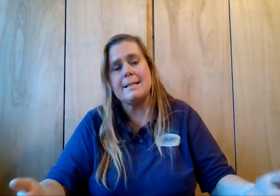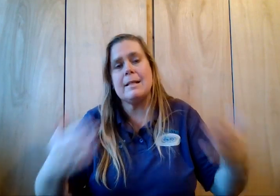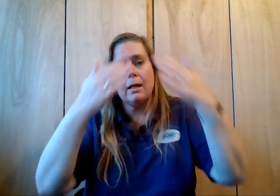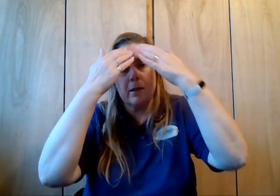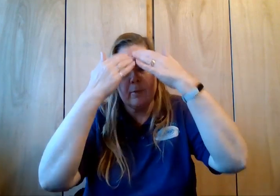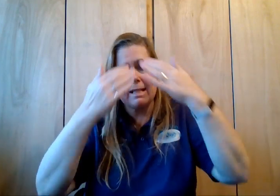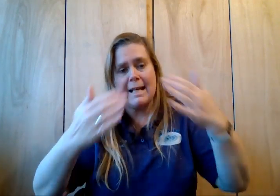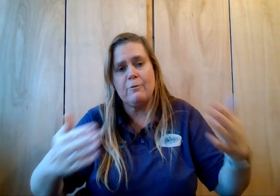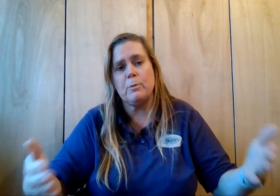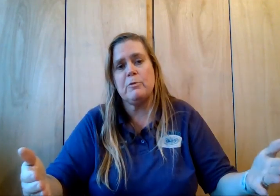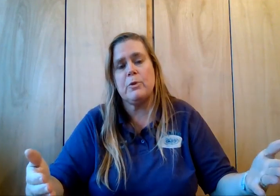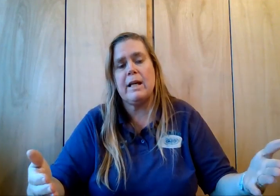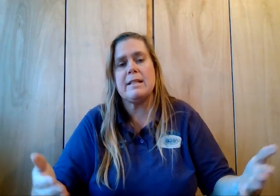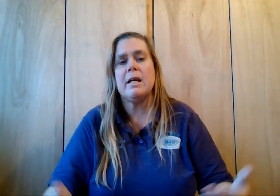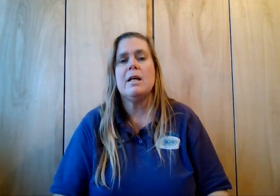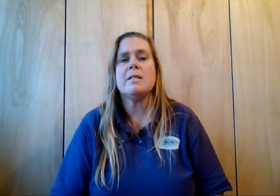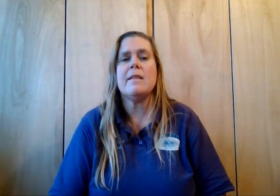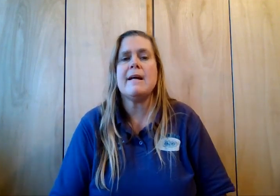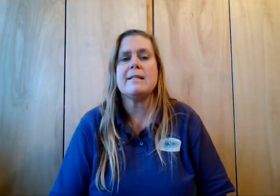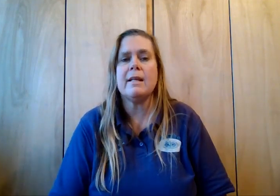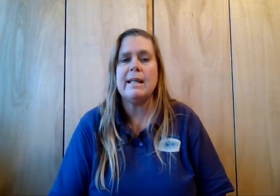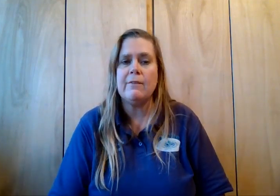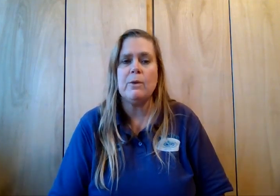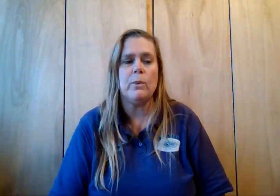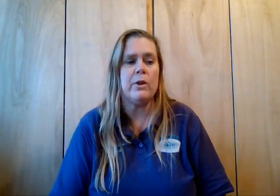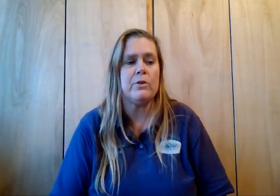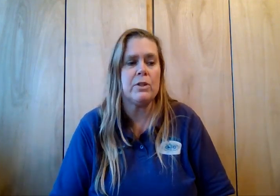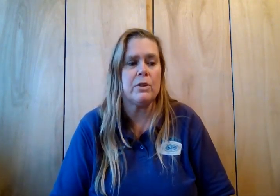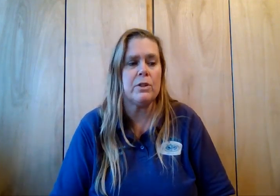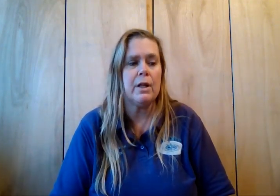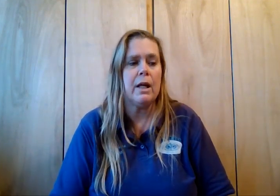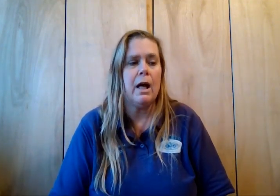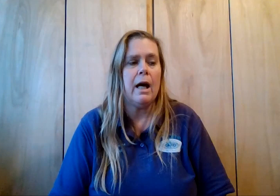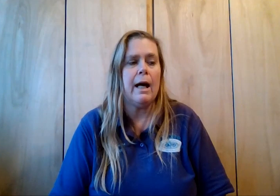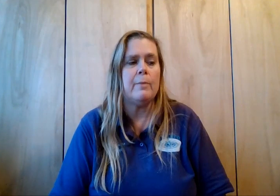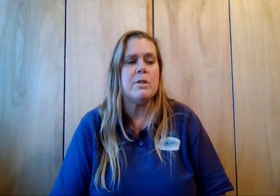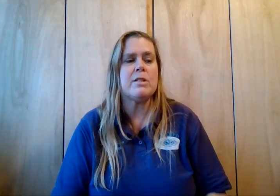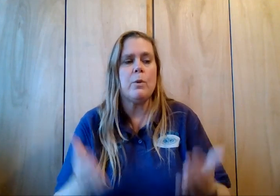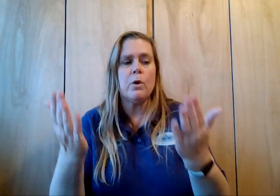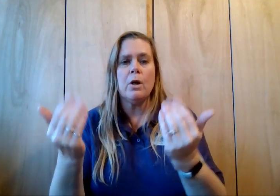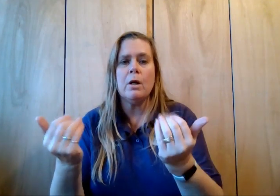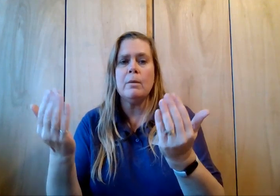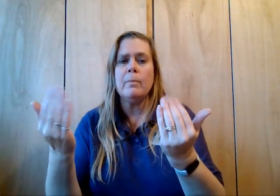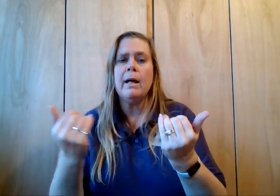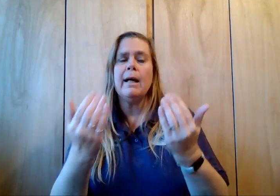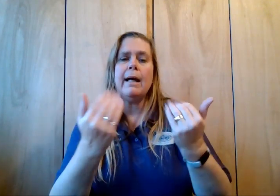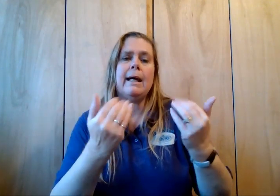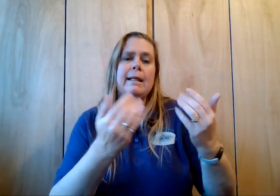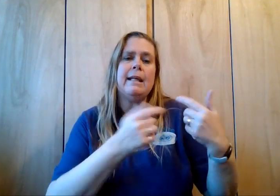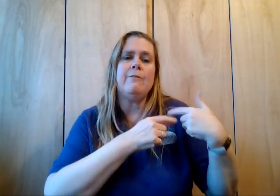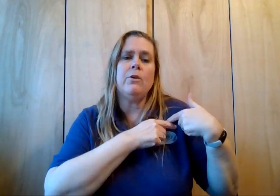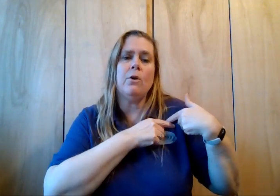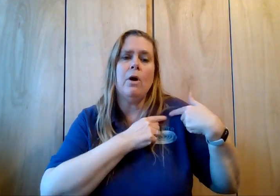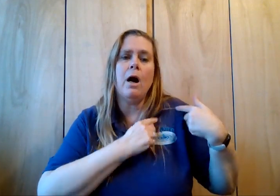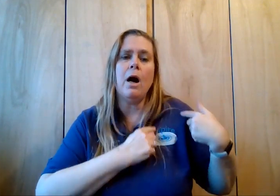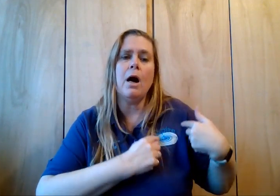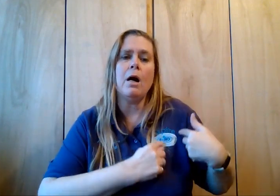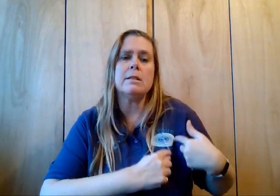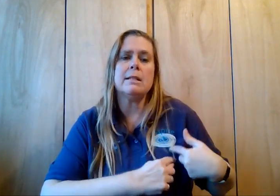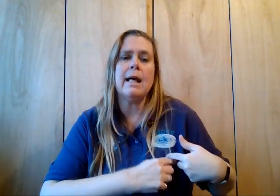coming down from a forehead. So that's giving worth to God. So come and give your heart